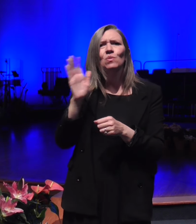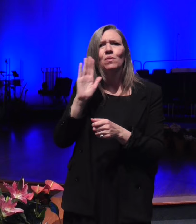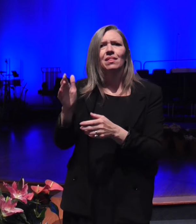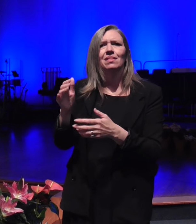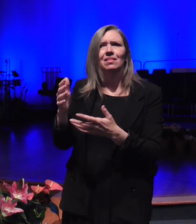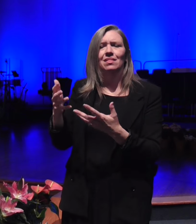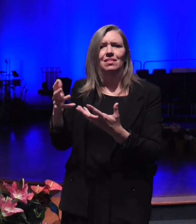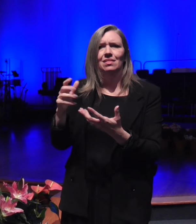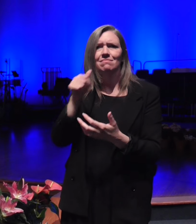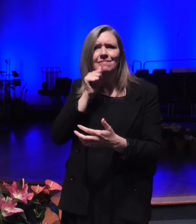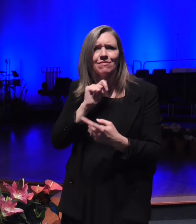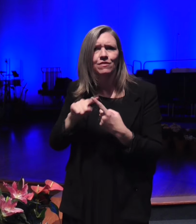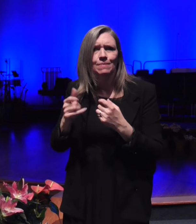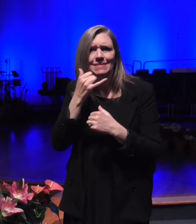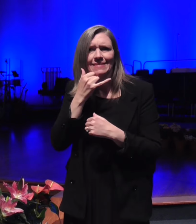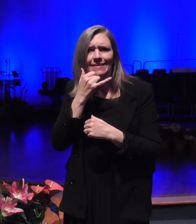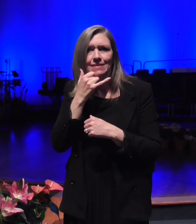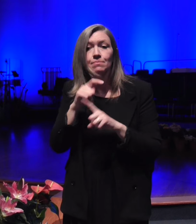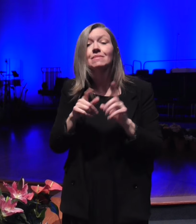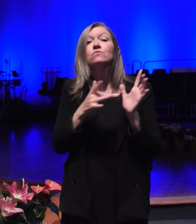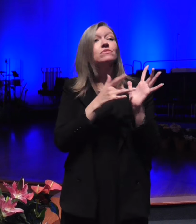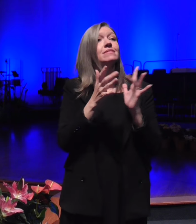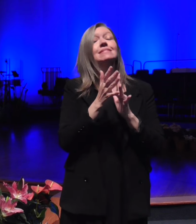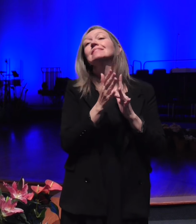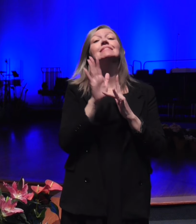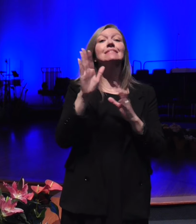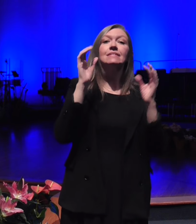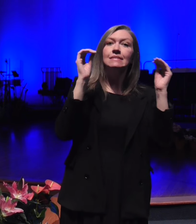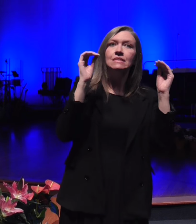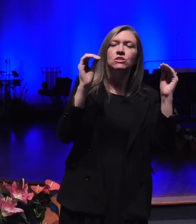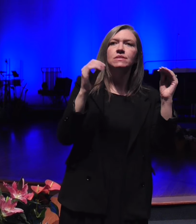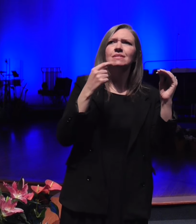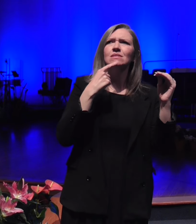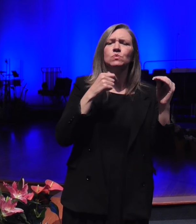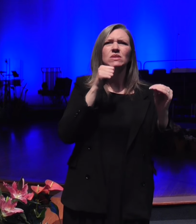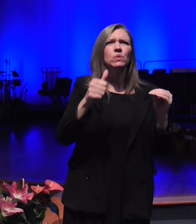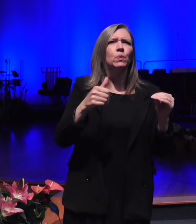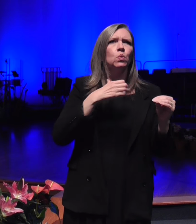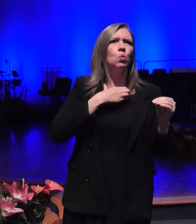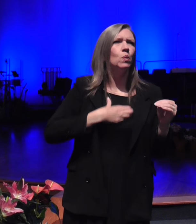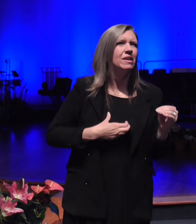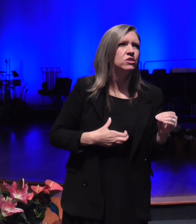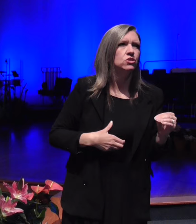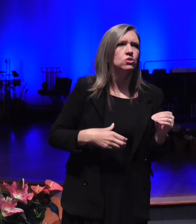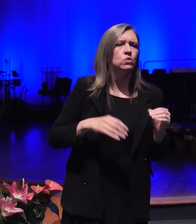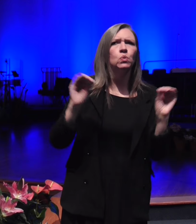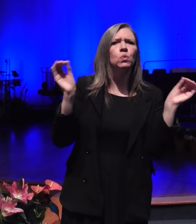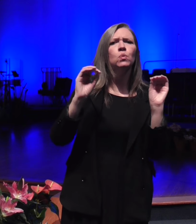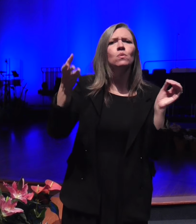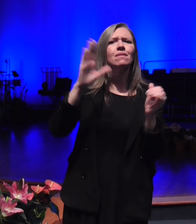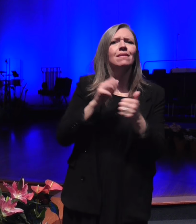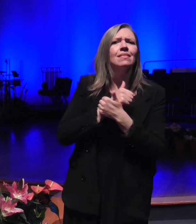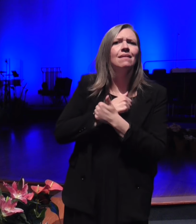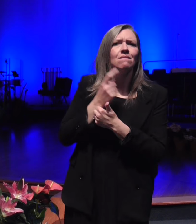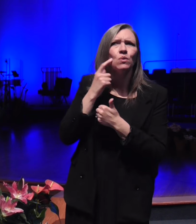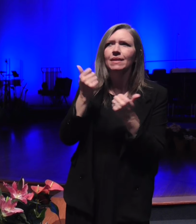the forgiveness that Jesus taught means that we do not wish God's love to be absent for anyone.